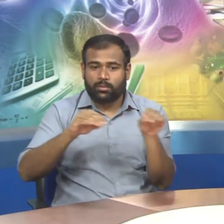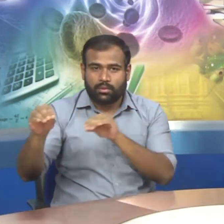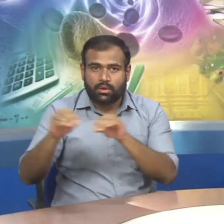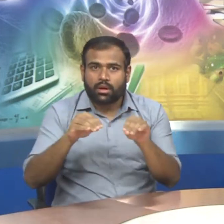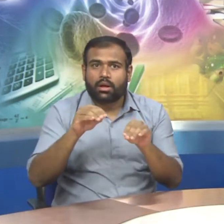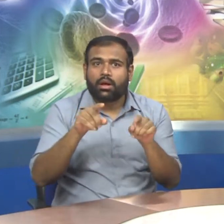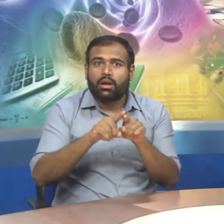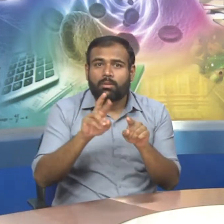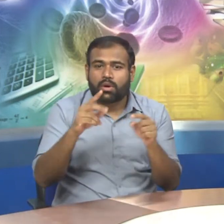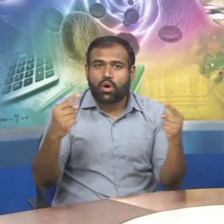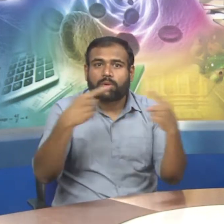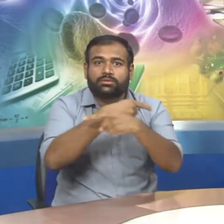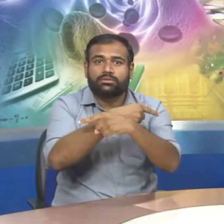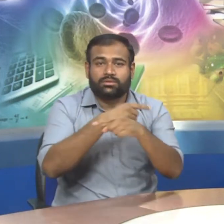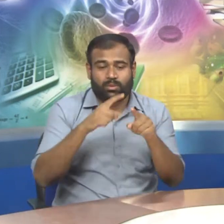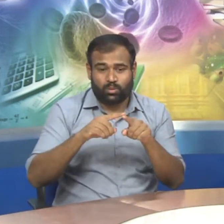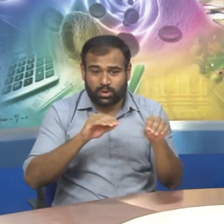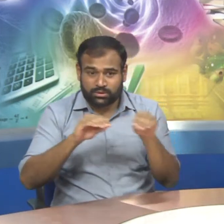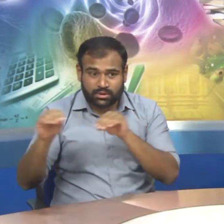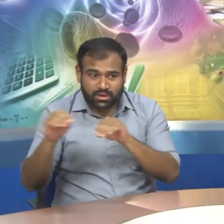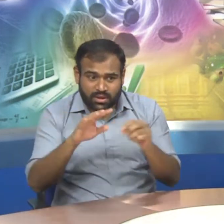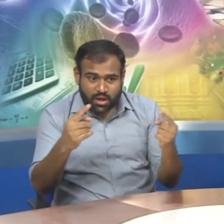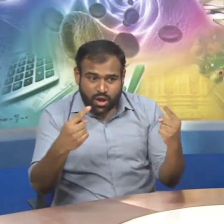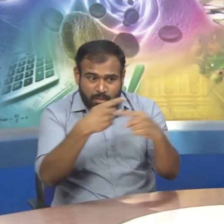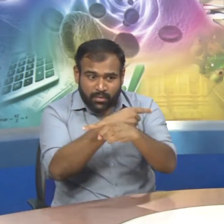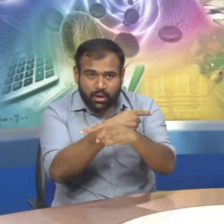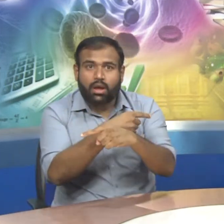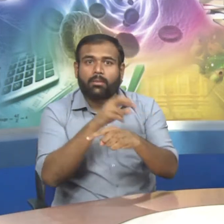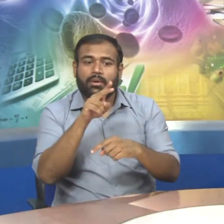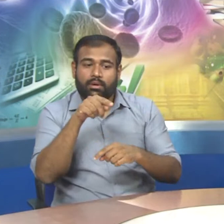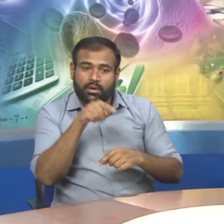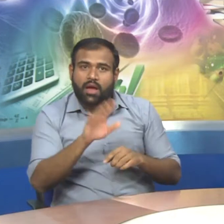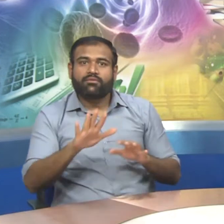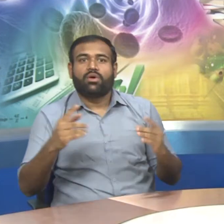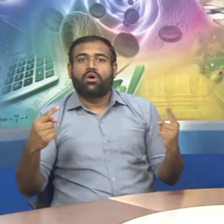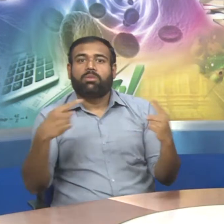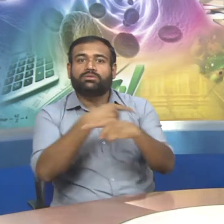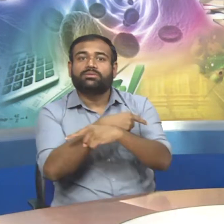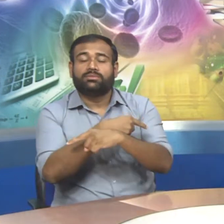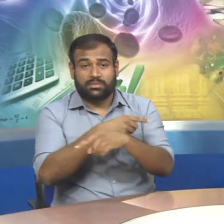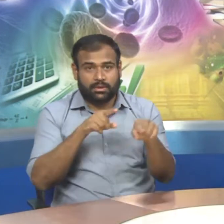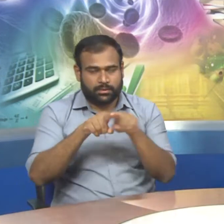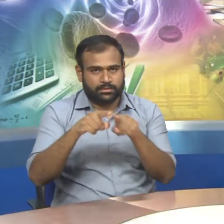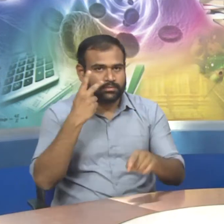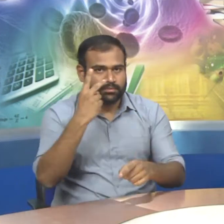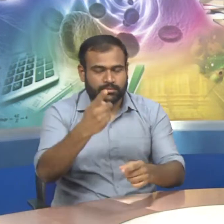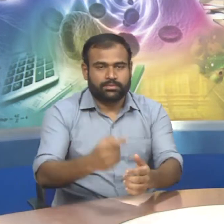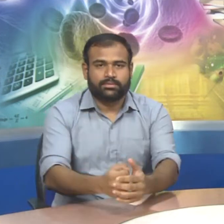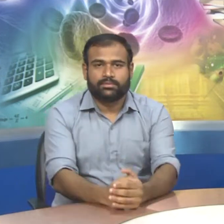So sometimes there are opposites also. Sometimes the movements are in opposite direction. Let me show